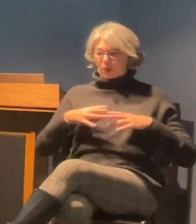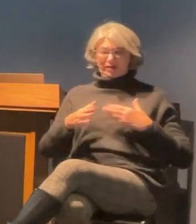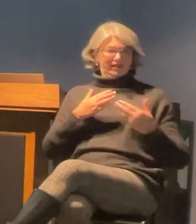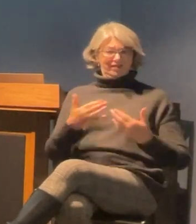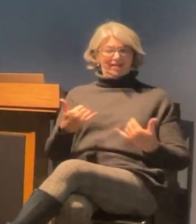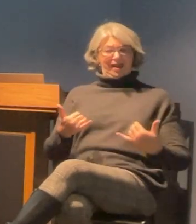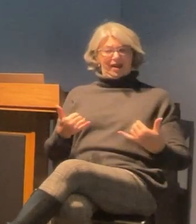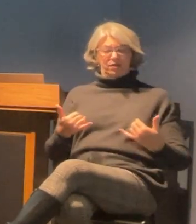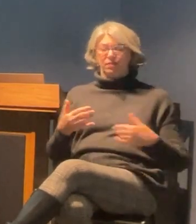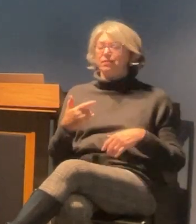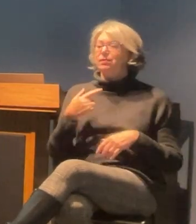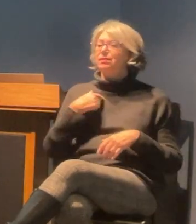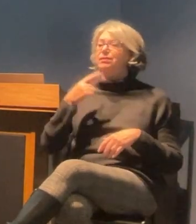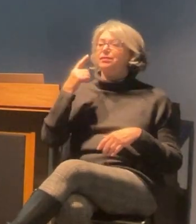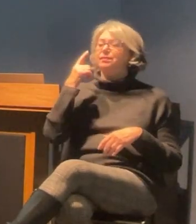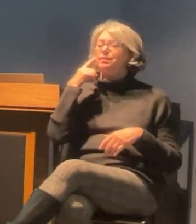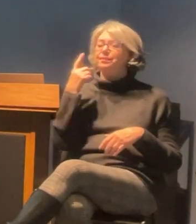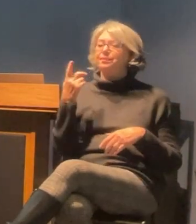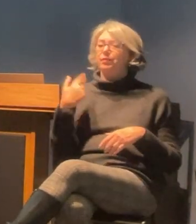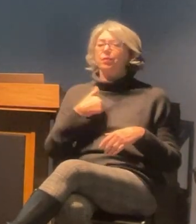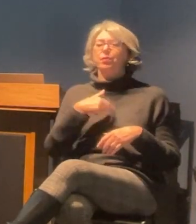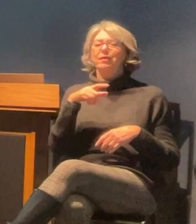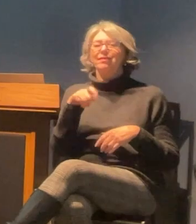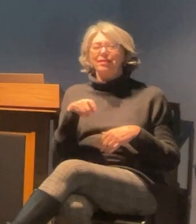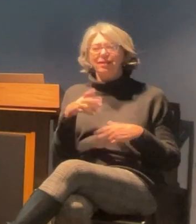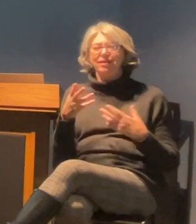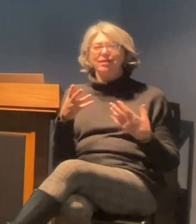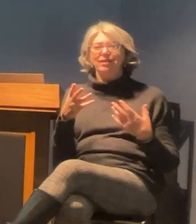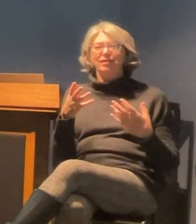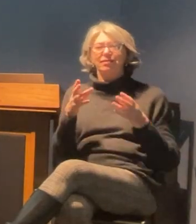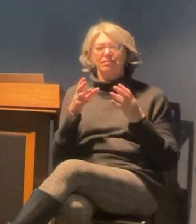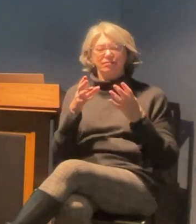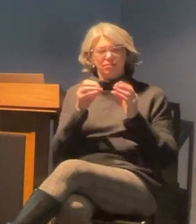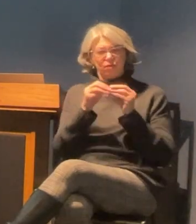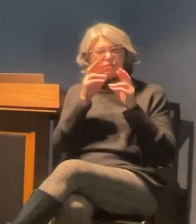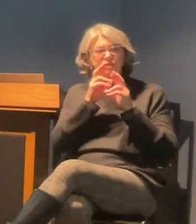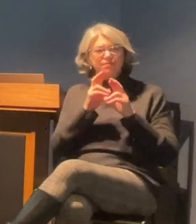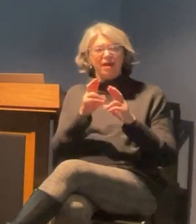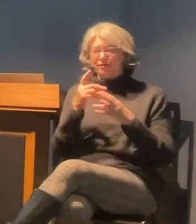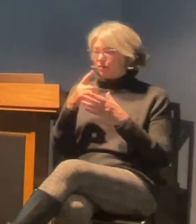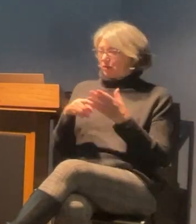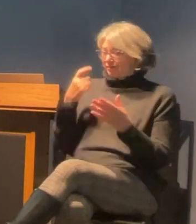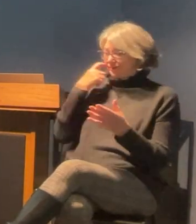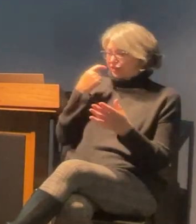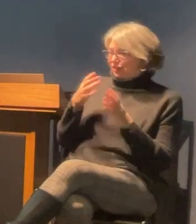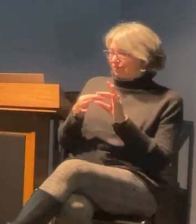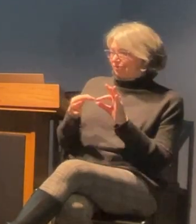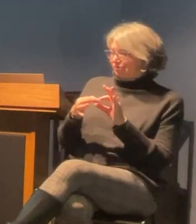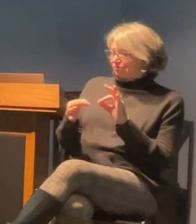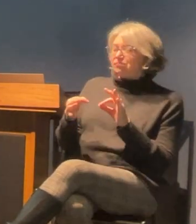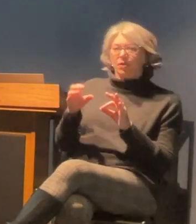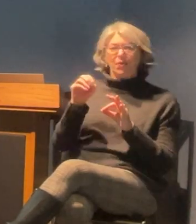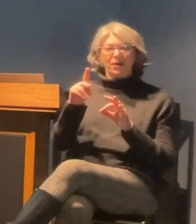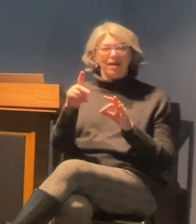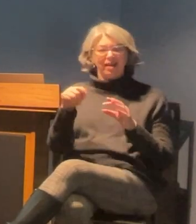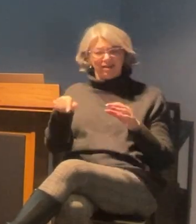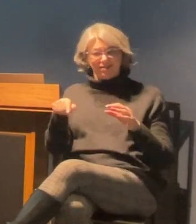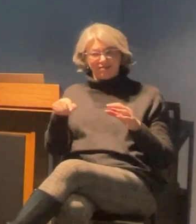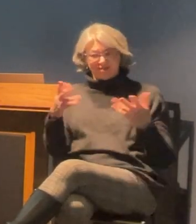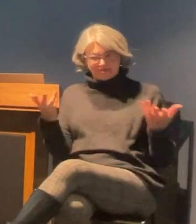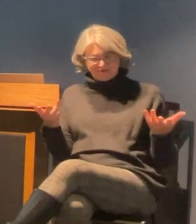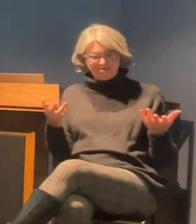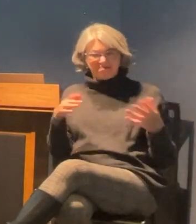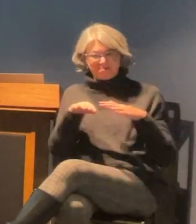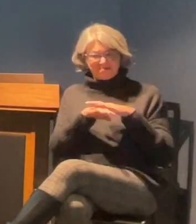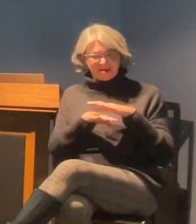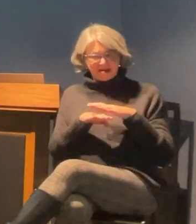So I think we need to be with more respect for what you just said. Like, okay, so this is the basic. This